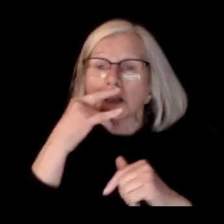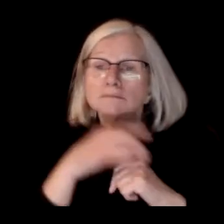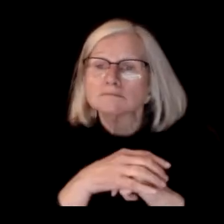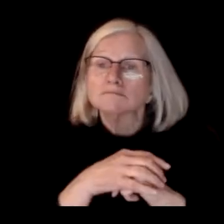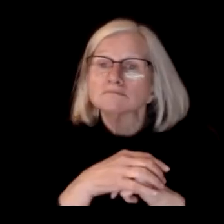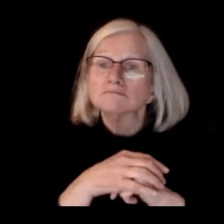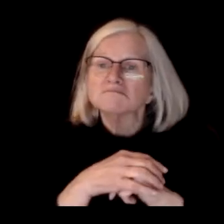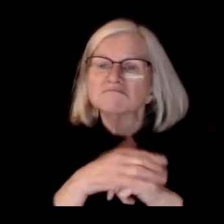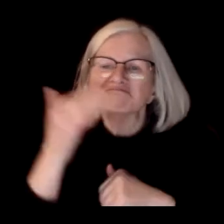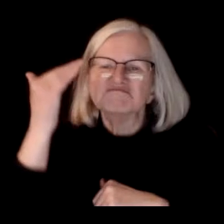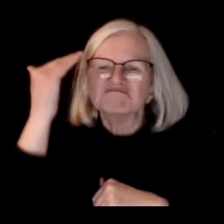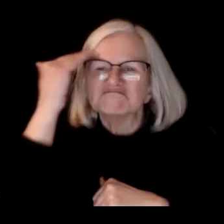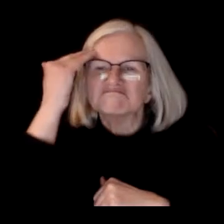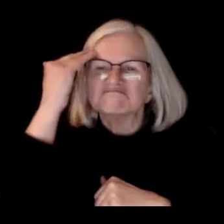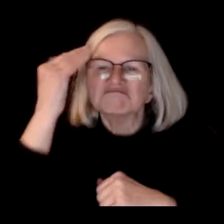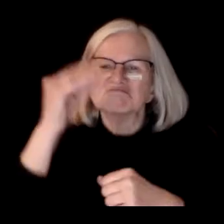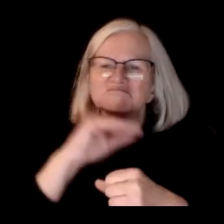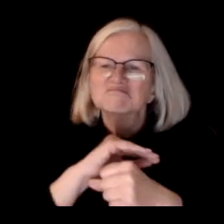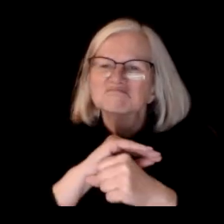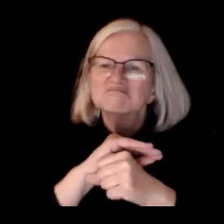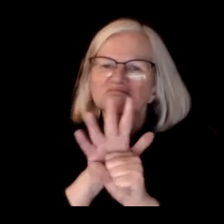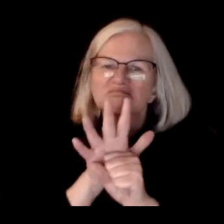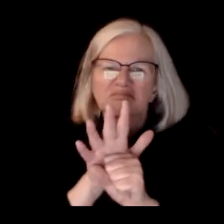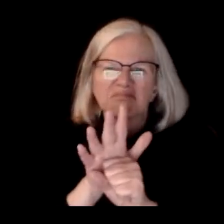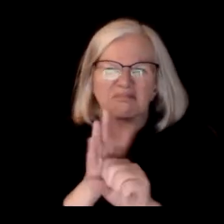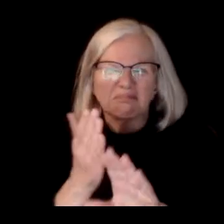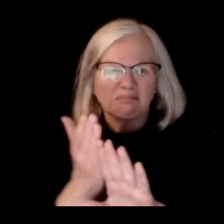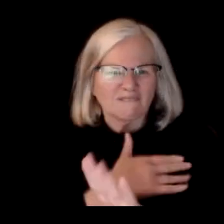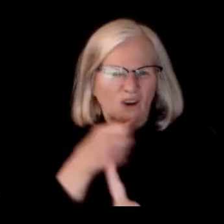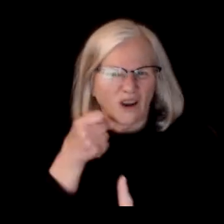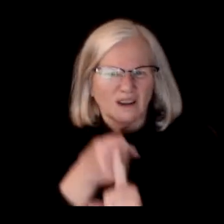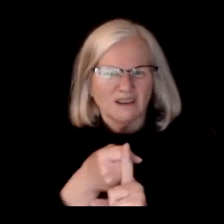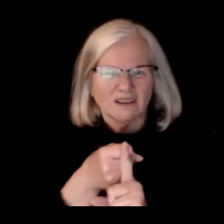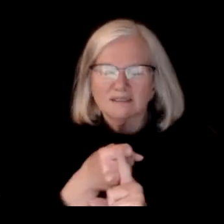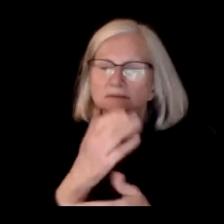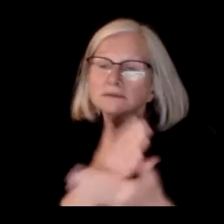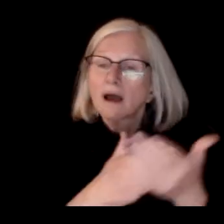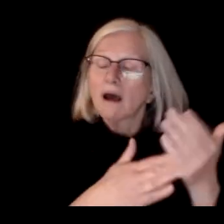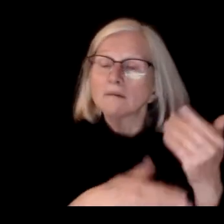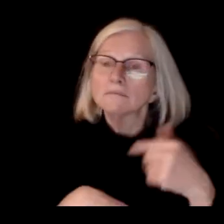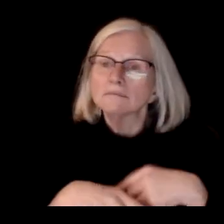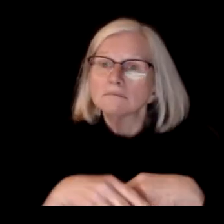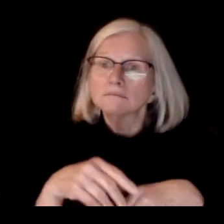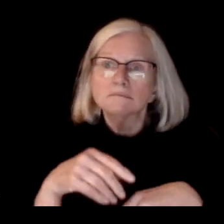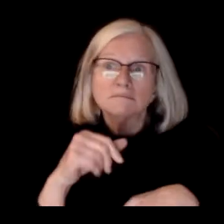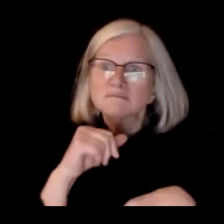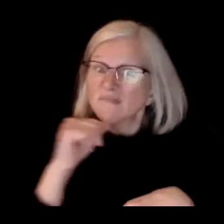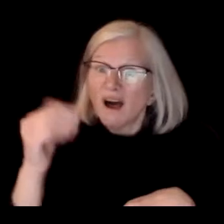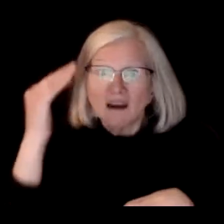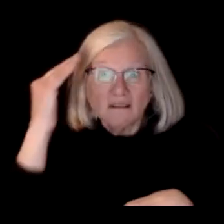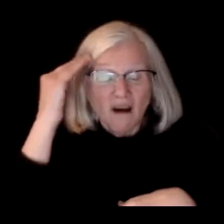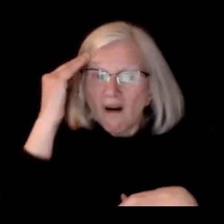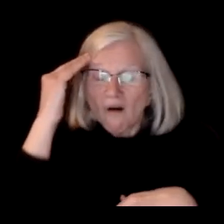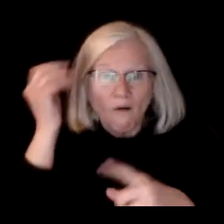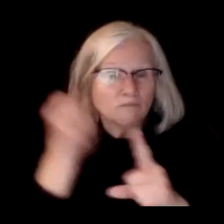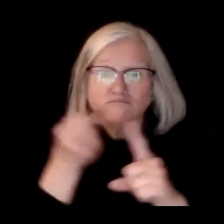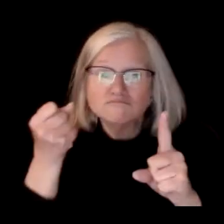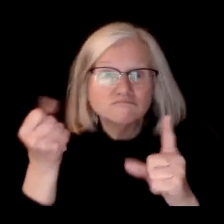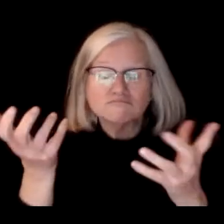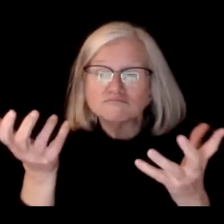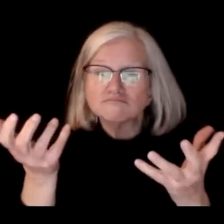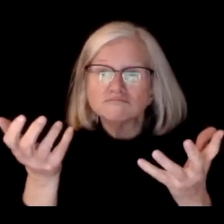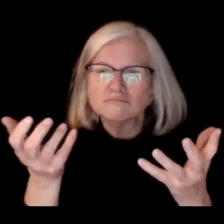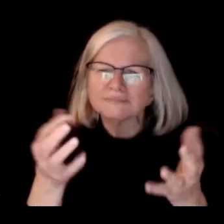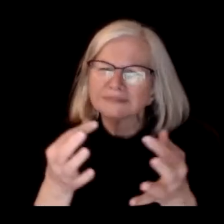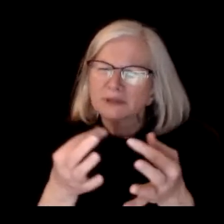many asymptomatic or very mild cases in children. So it is important to be aware of this, even if